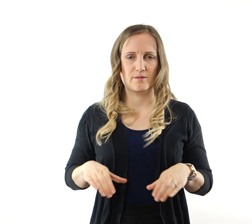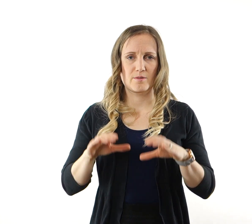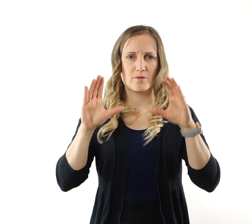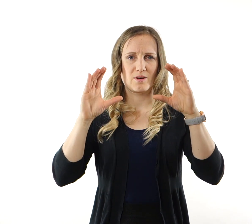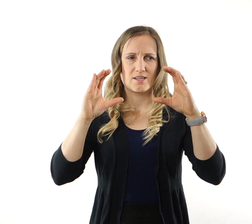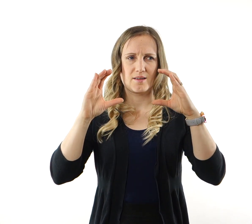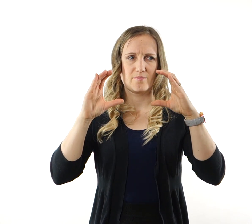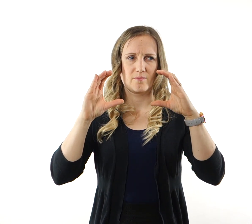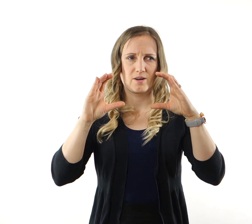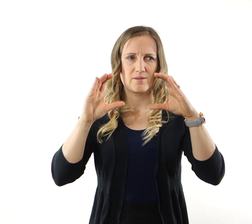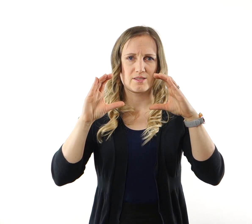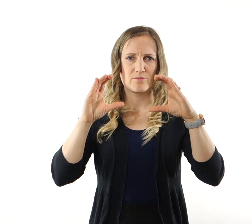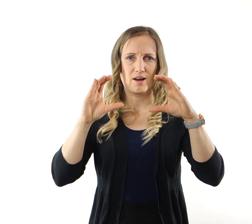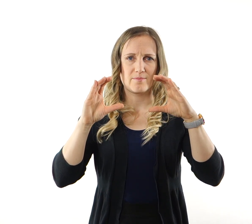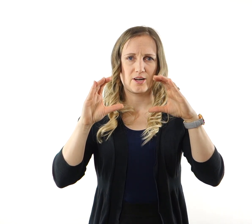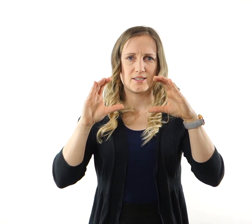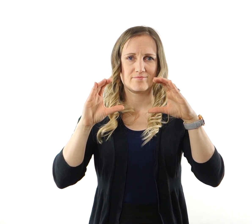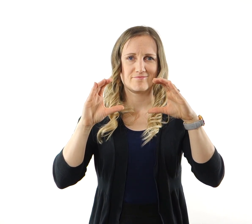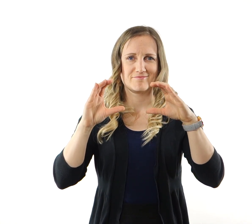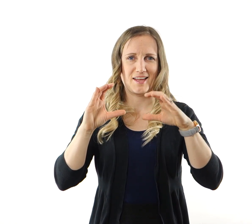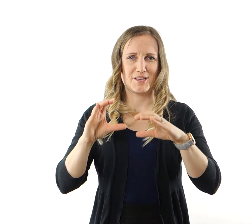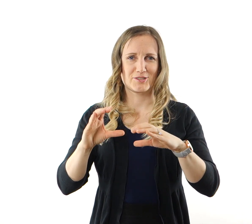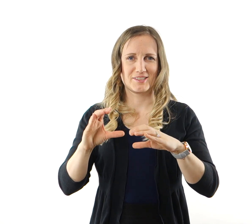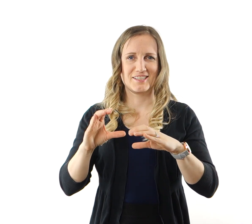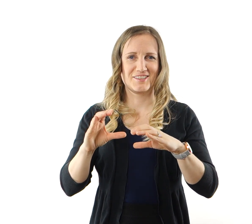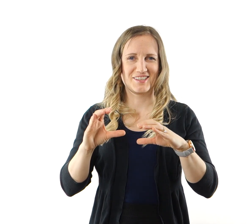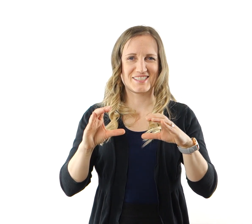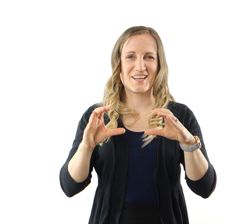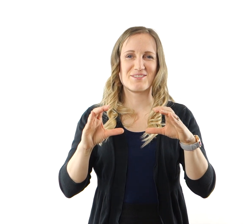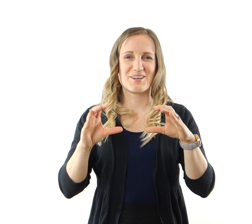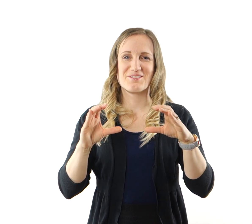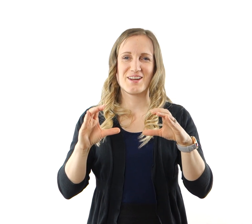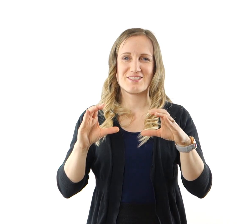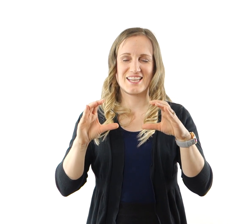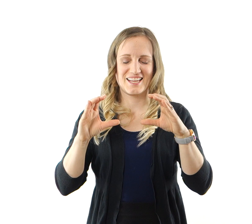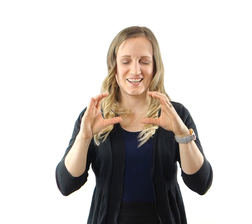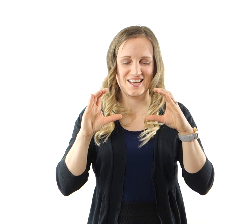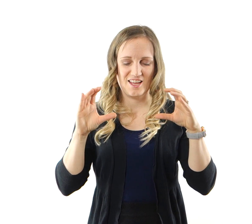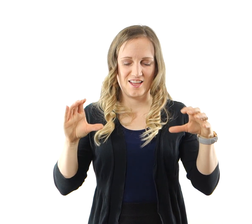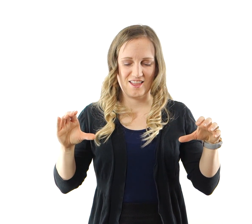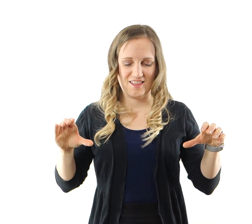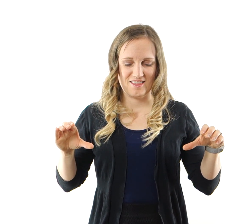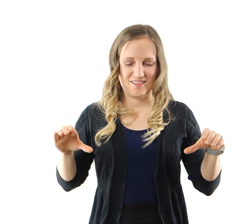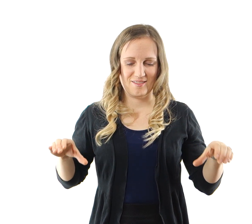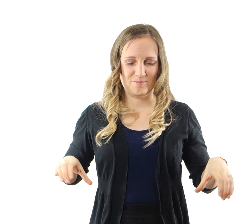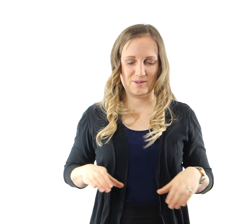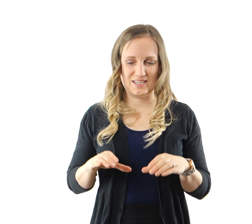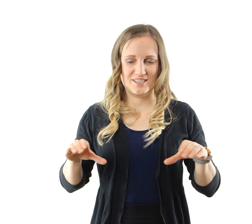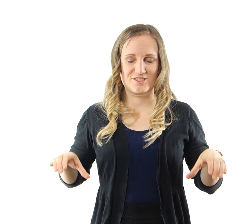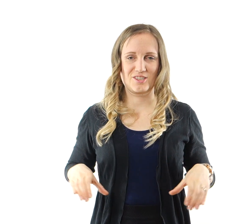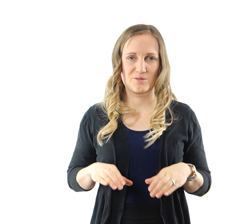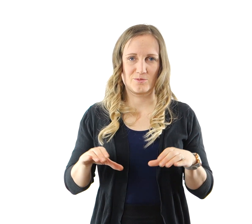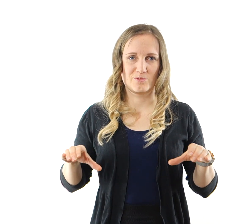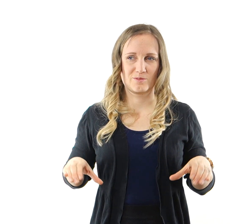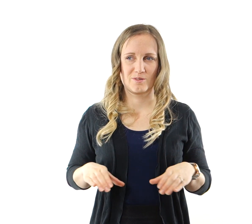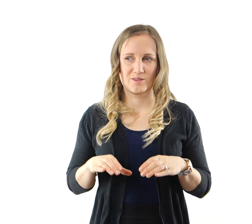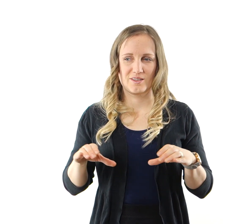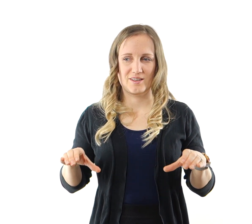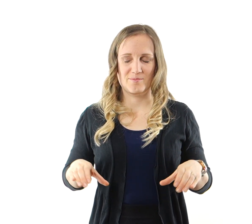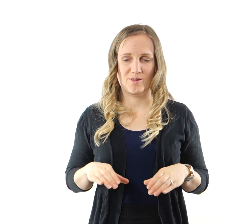remember one time when I was in primary, actually a long time ago when I was a kid, we did do in